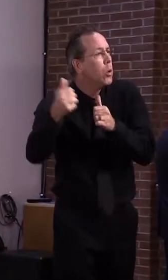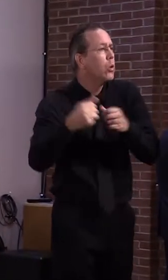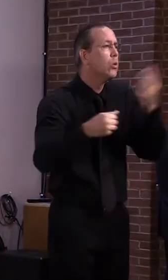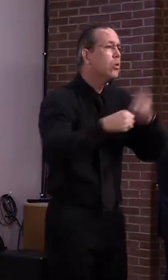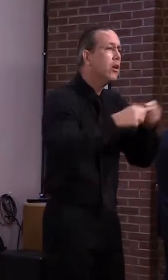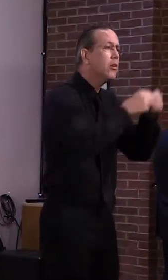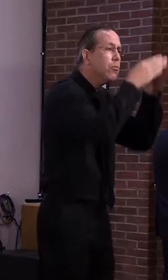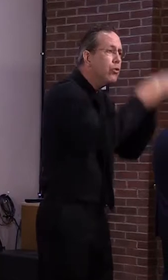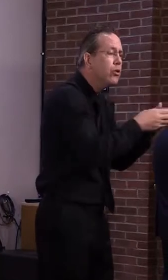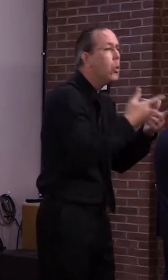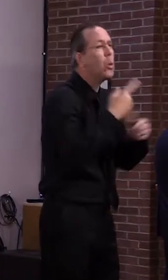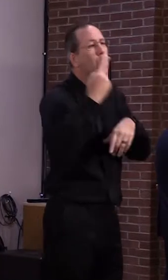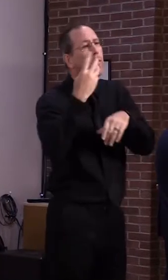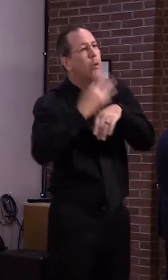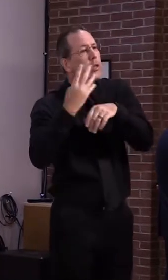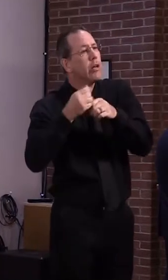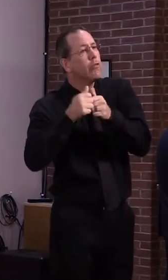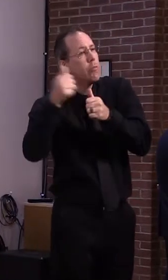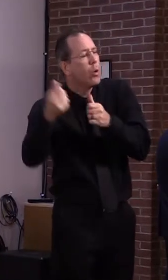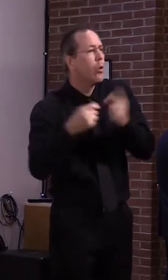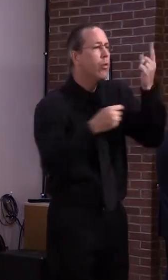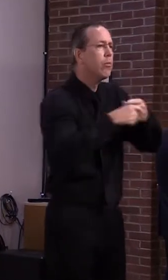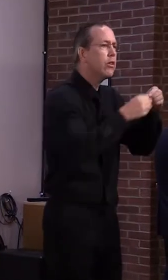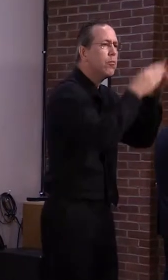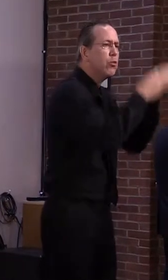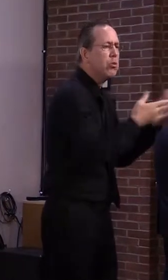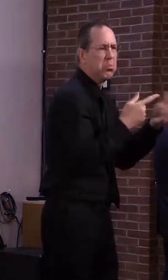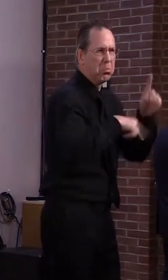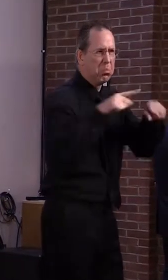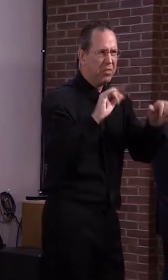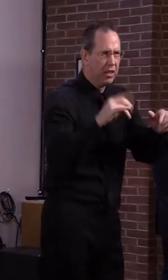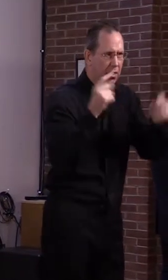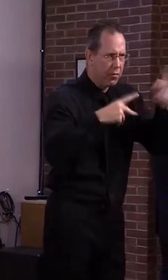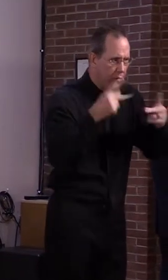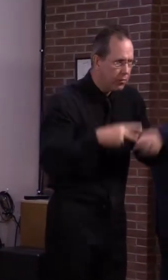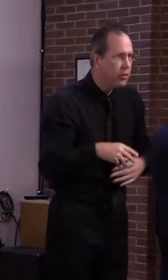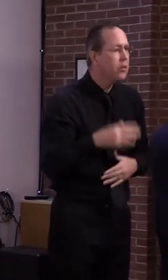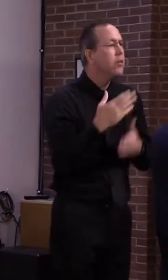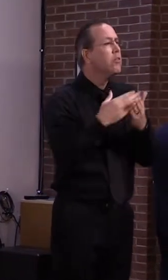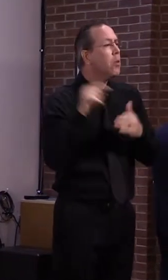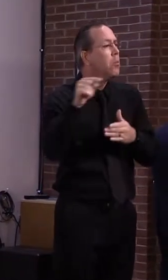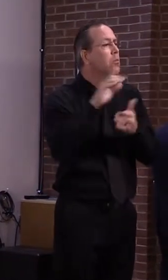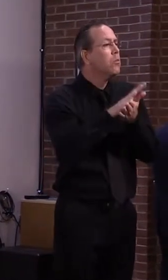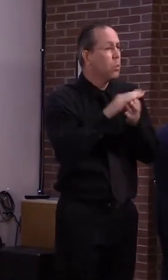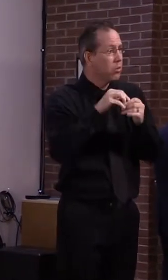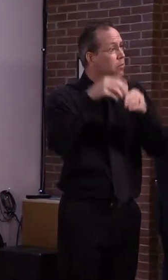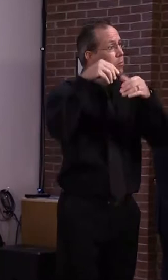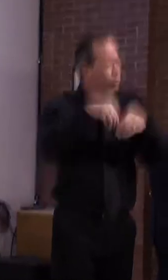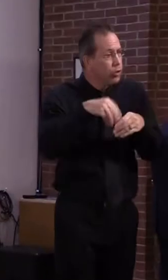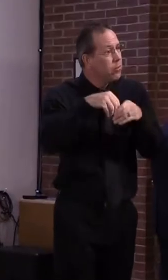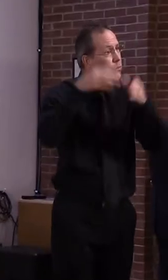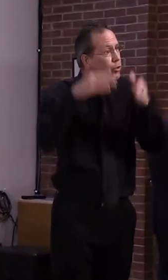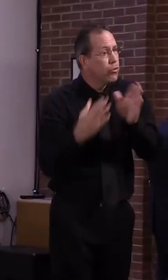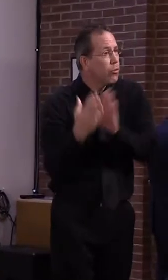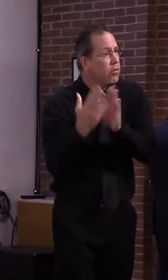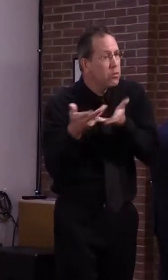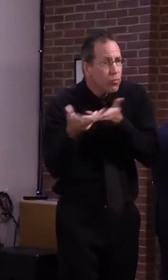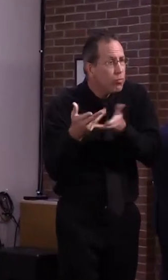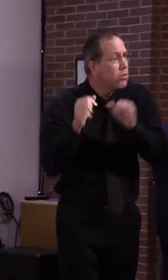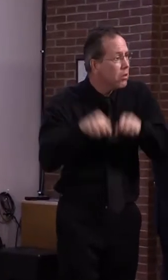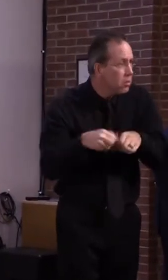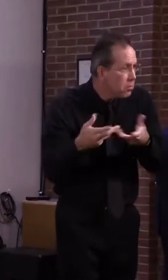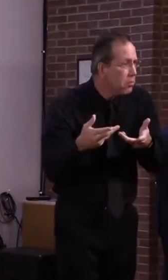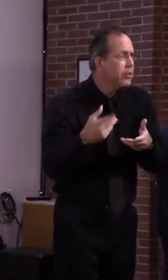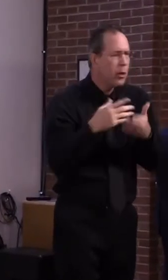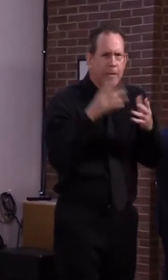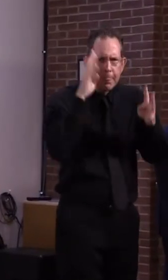has taken creativity, flexibility, and commitment from many, many involved with our schools. I